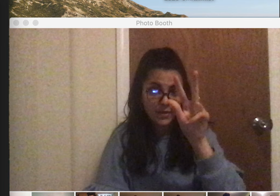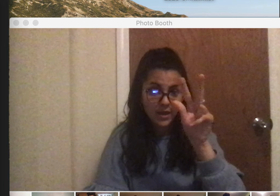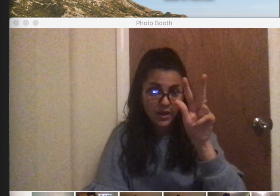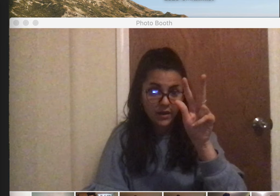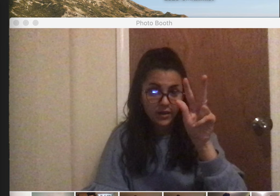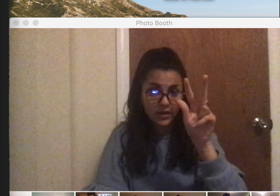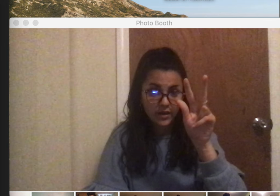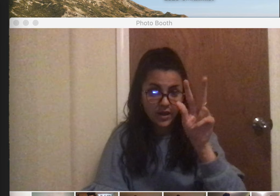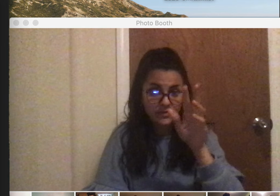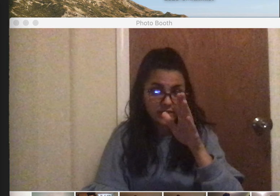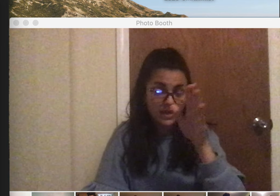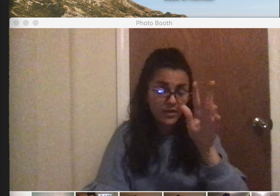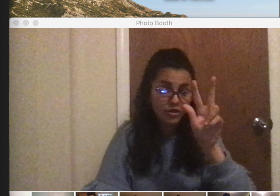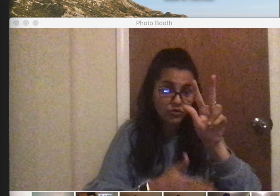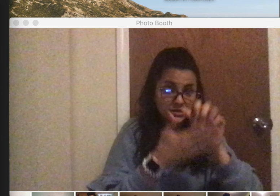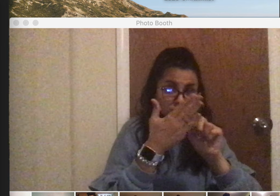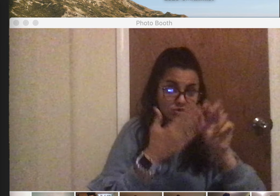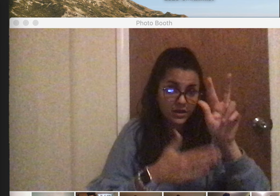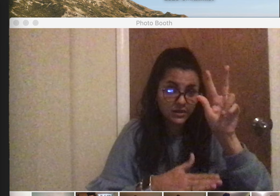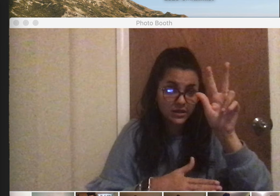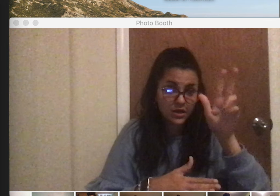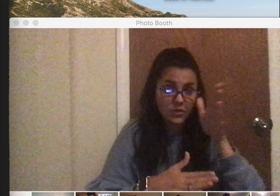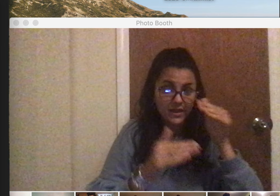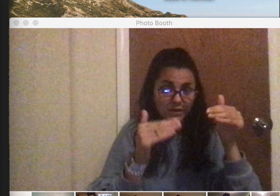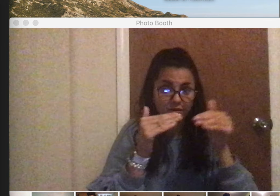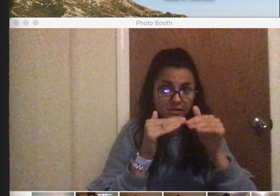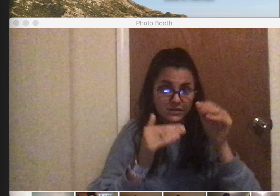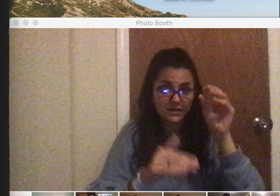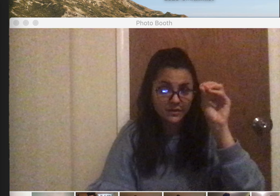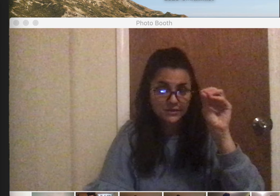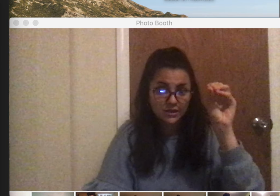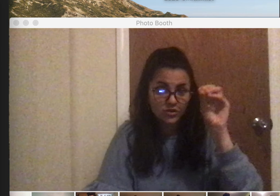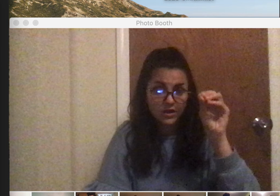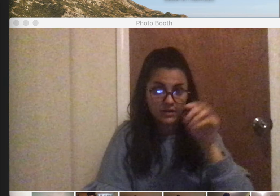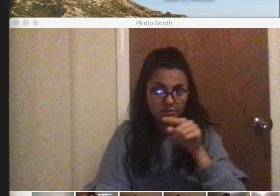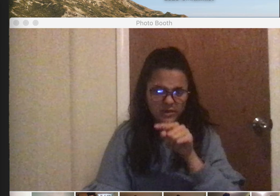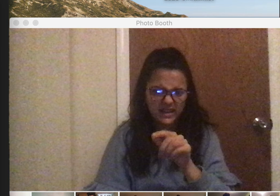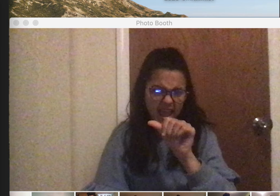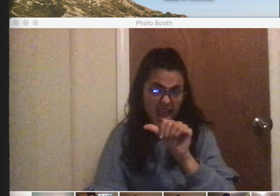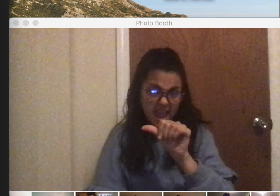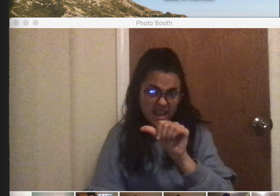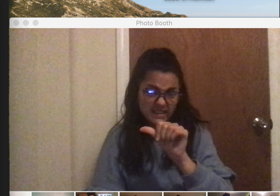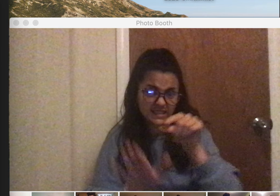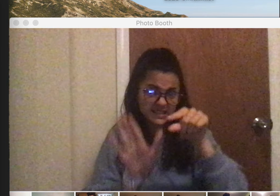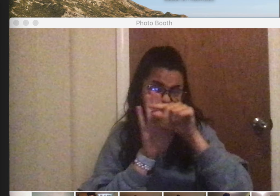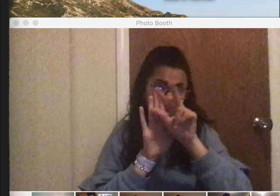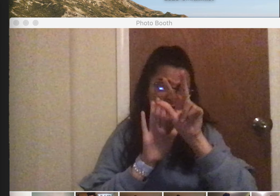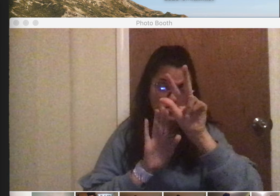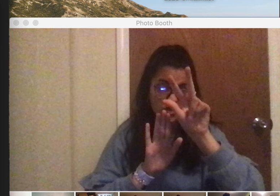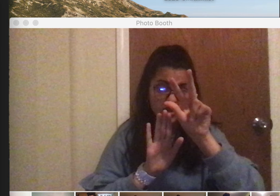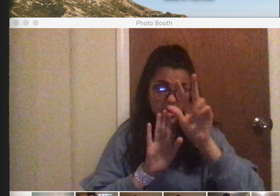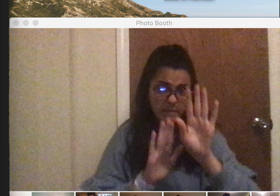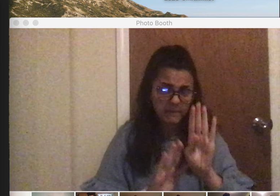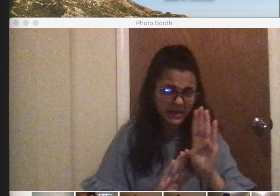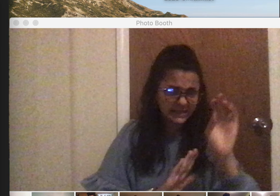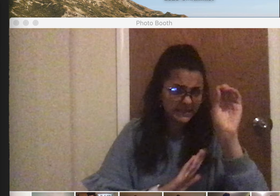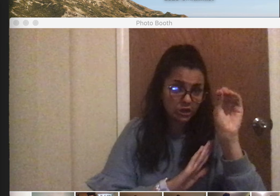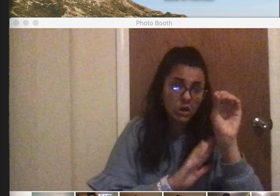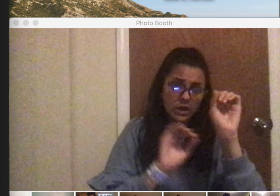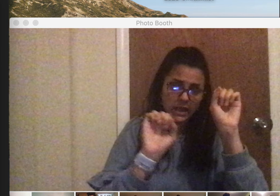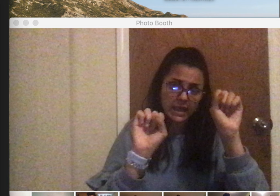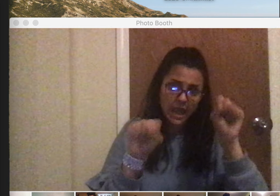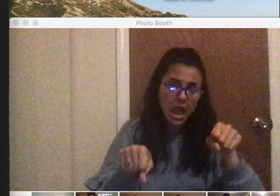I have to do some simplifying here, which is going to make this another step. I'm going to put this over 1. I